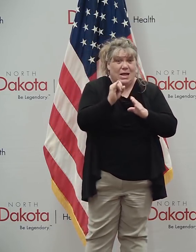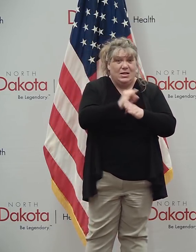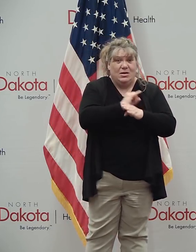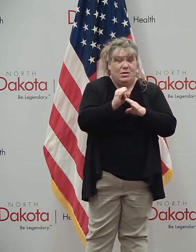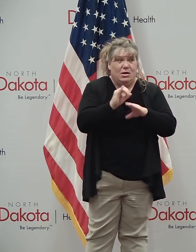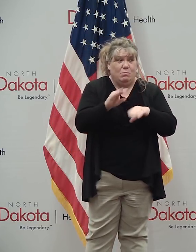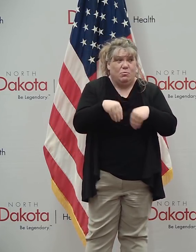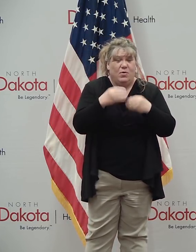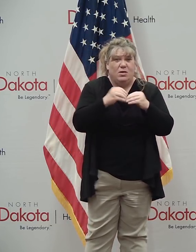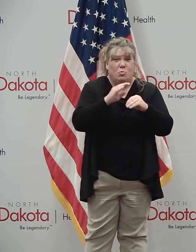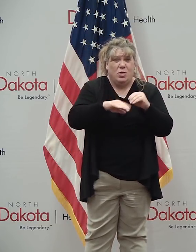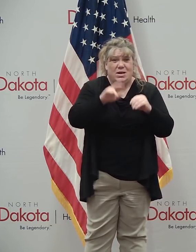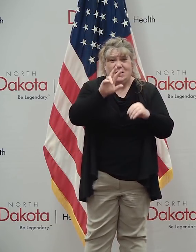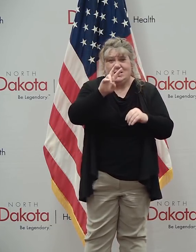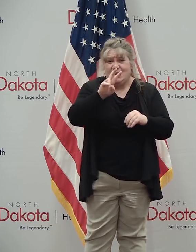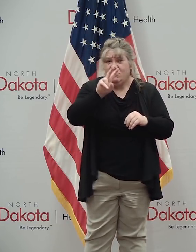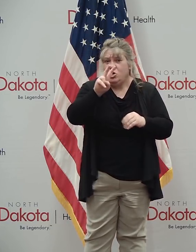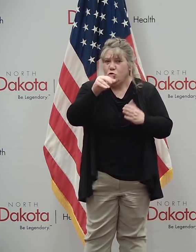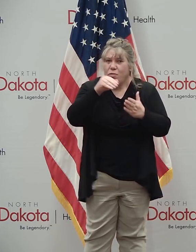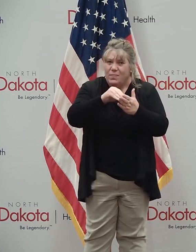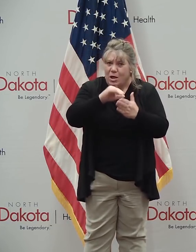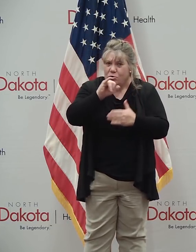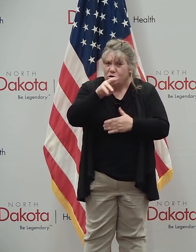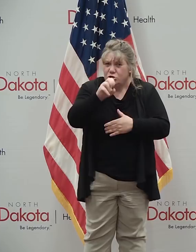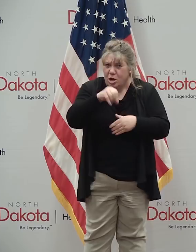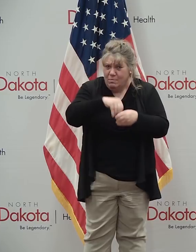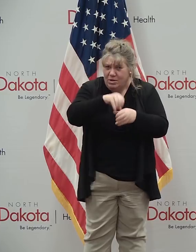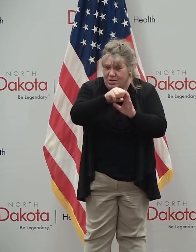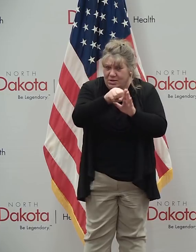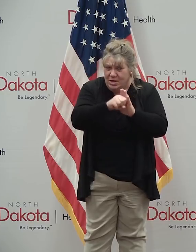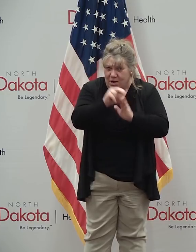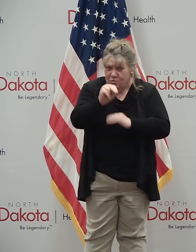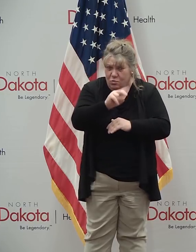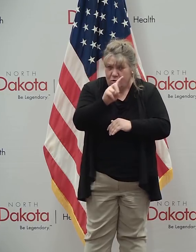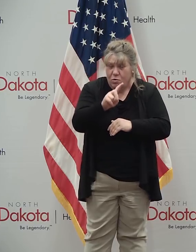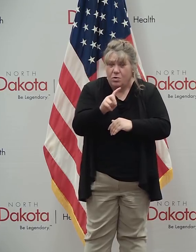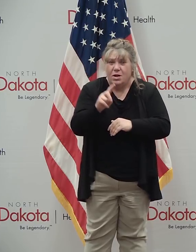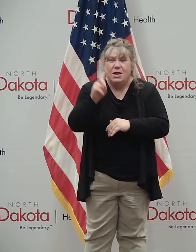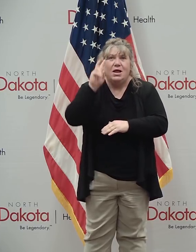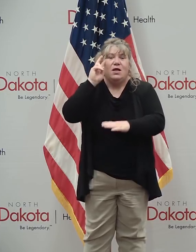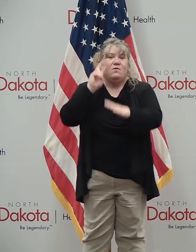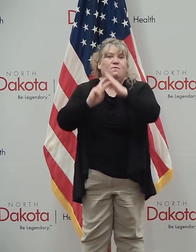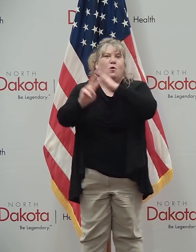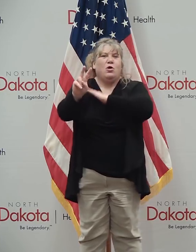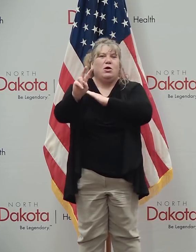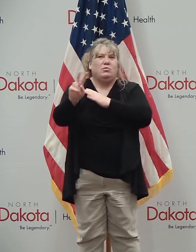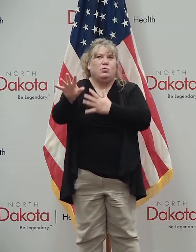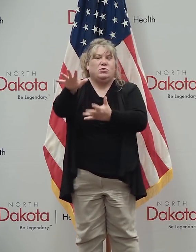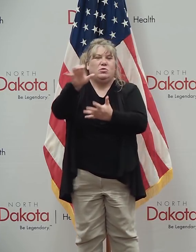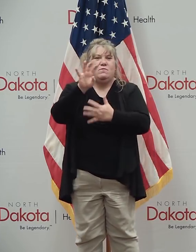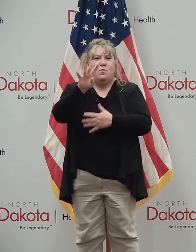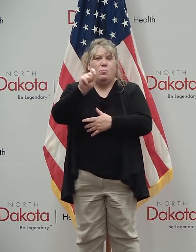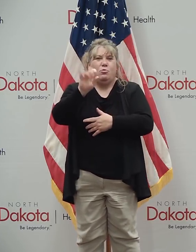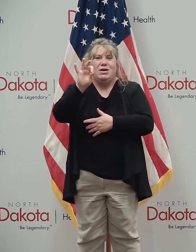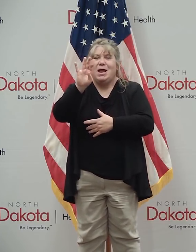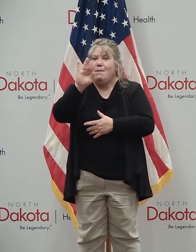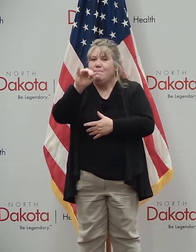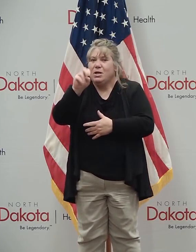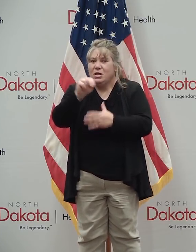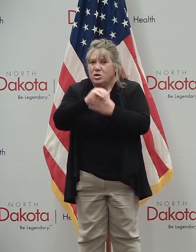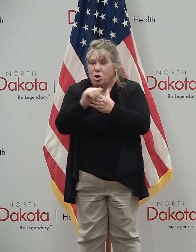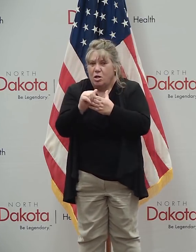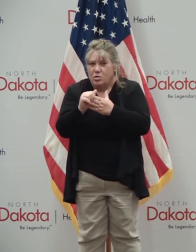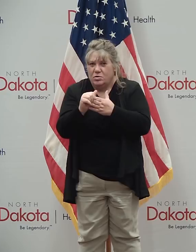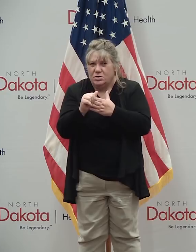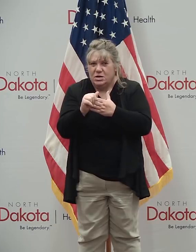over 72,000 jobs in the state of North Dakota. The forecasted was to generate $4.9 billion